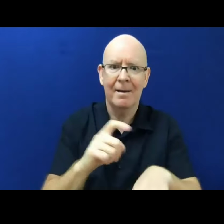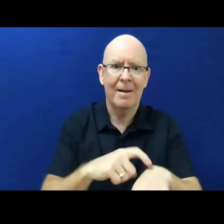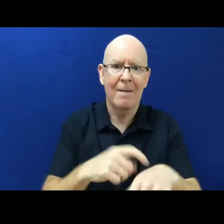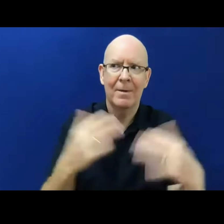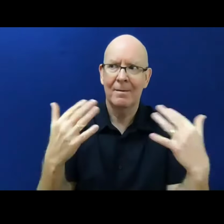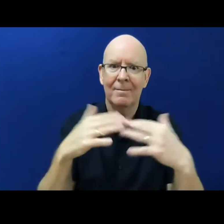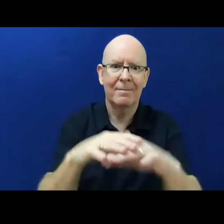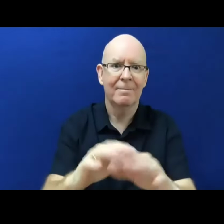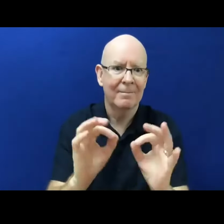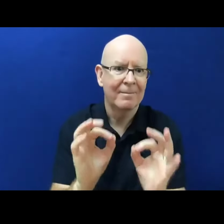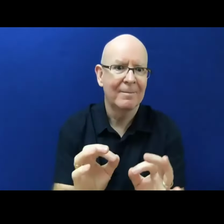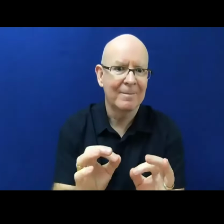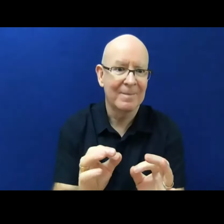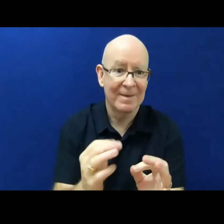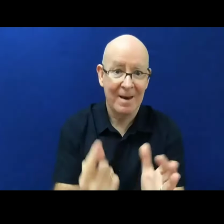see how